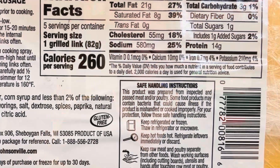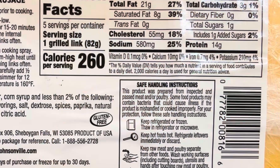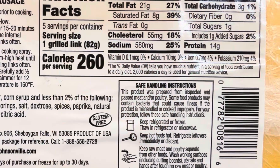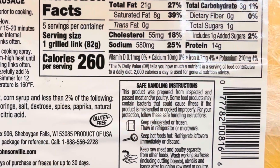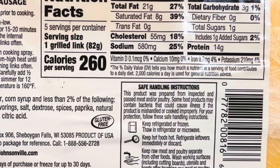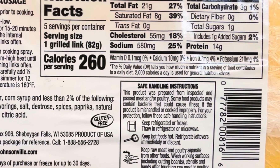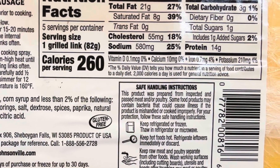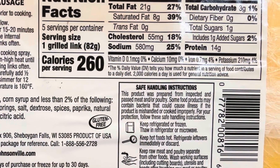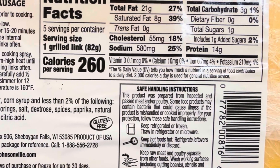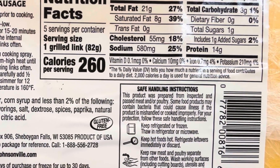fiber.